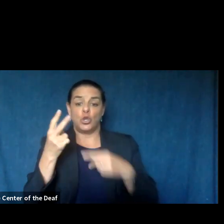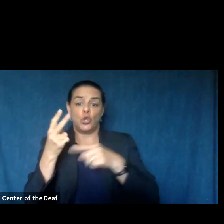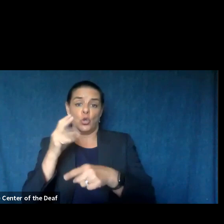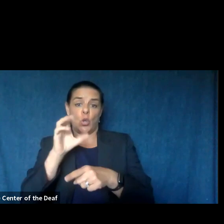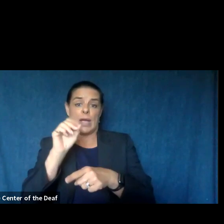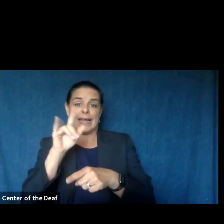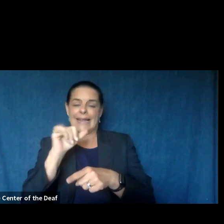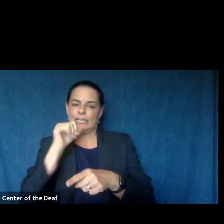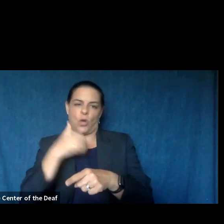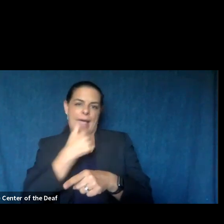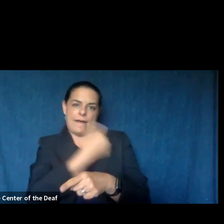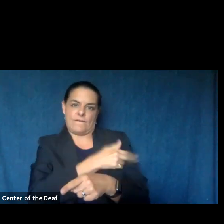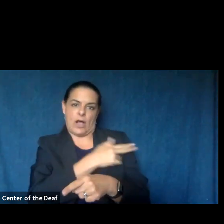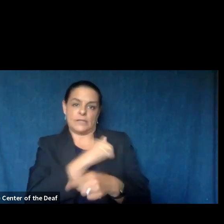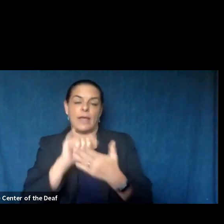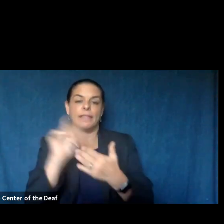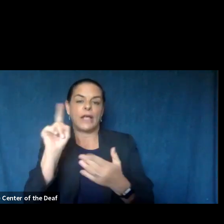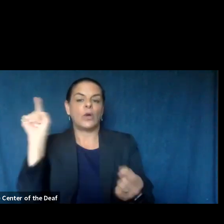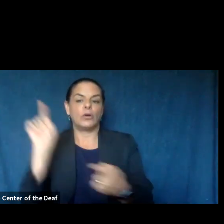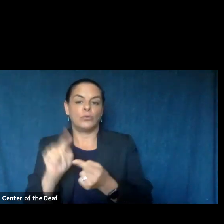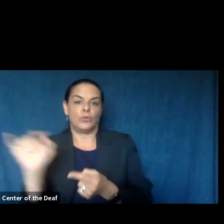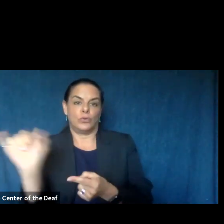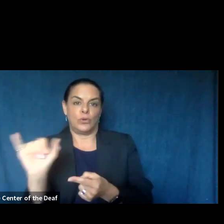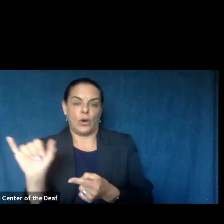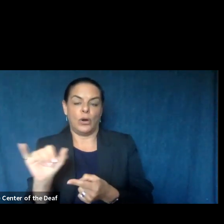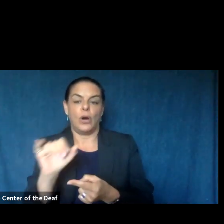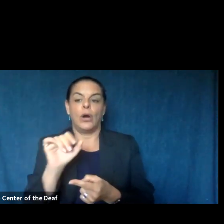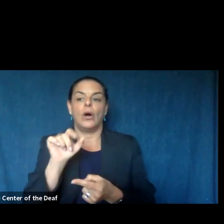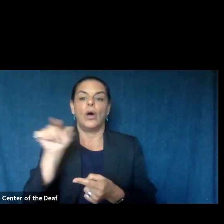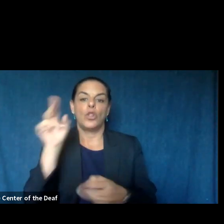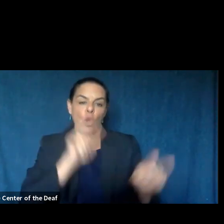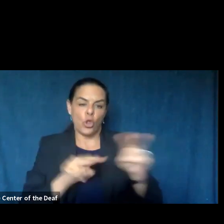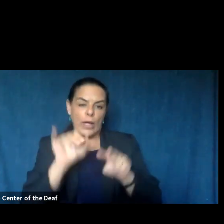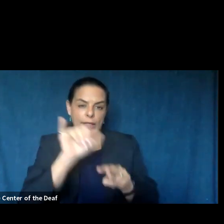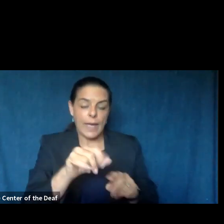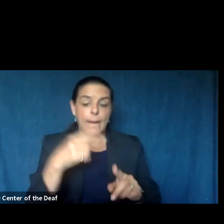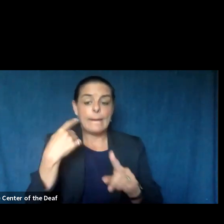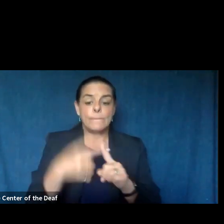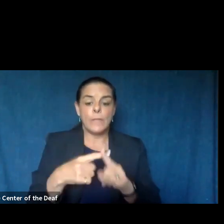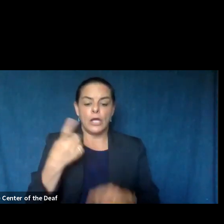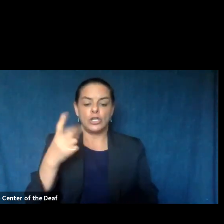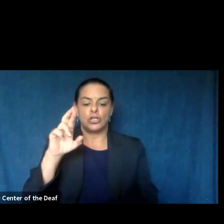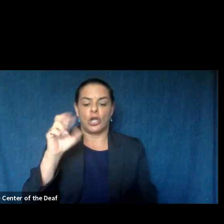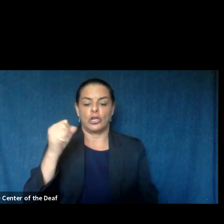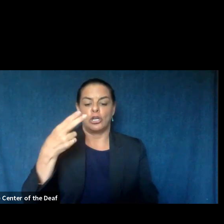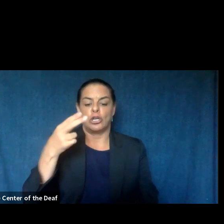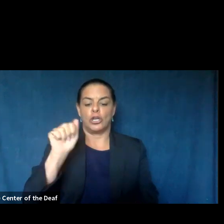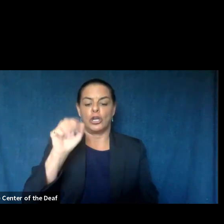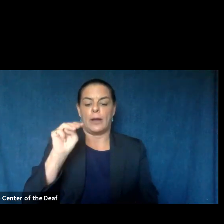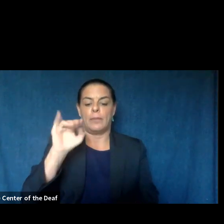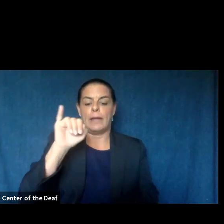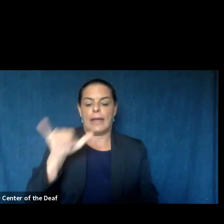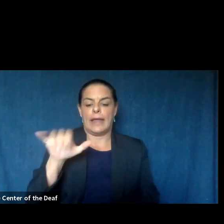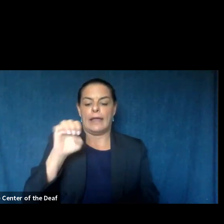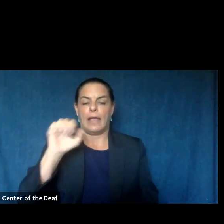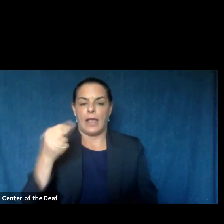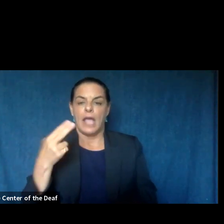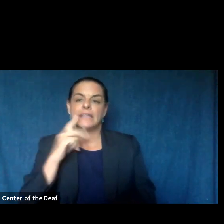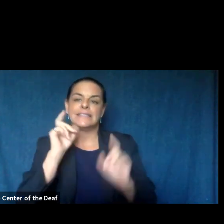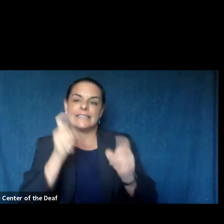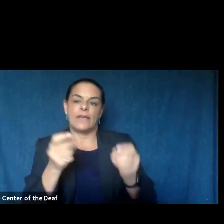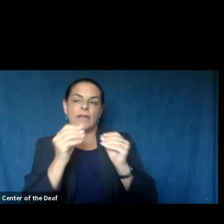where a narrowing down happens as well. So they're looking at that, and then Dr. Shamia is providing information on the